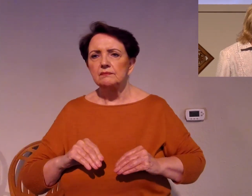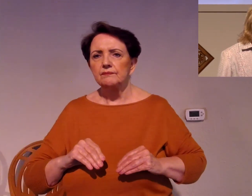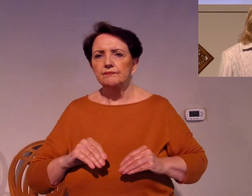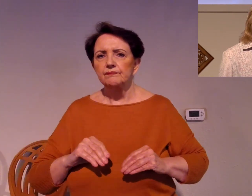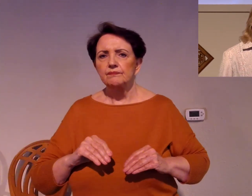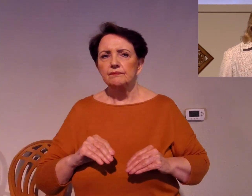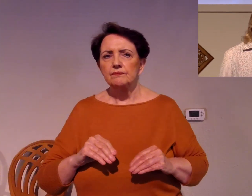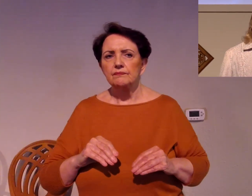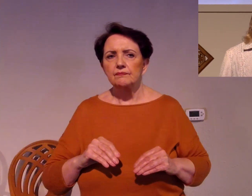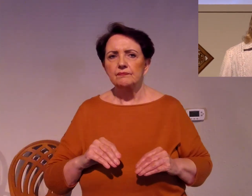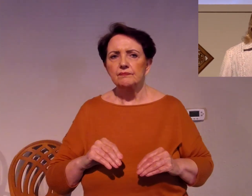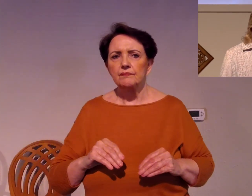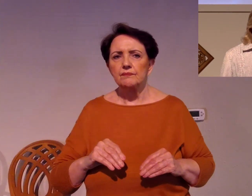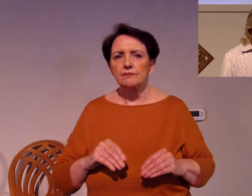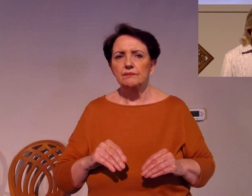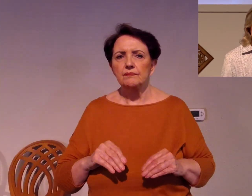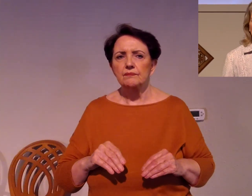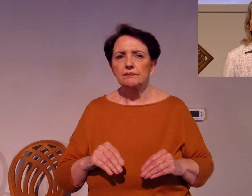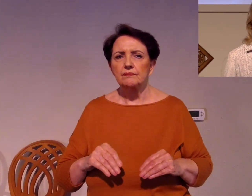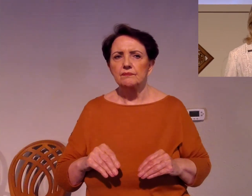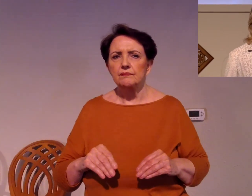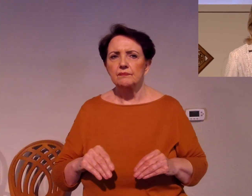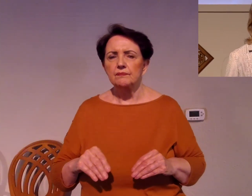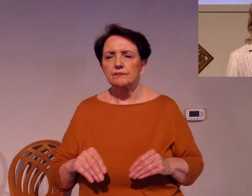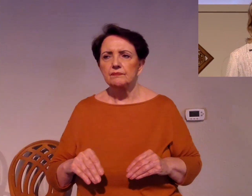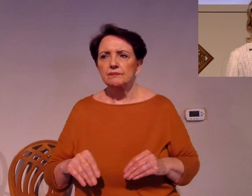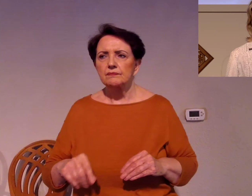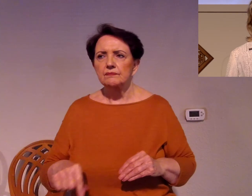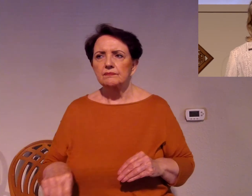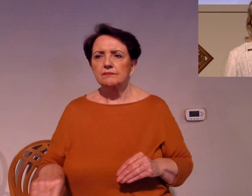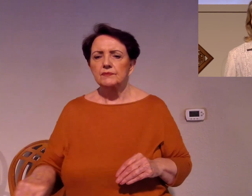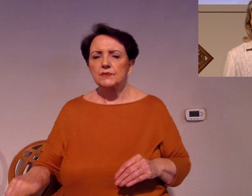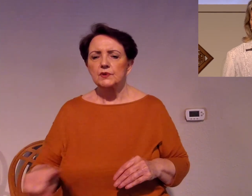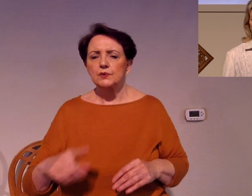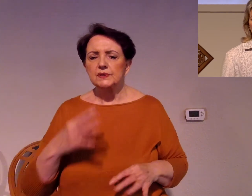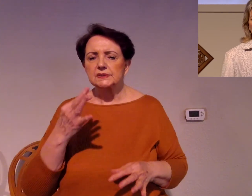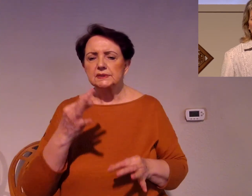those who in simple faith